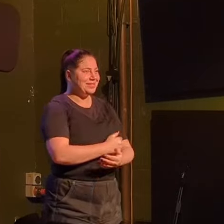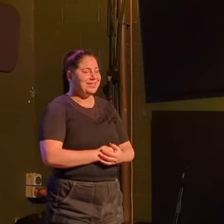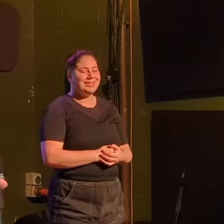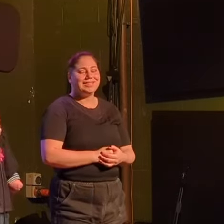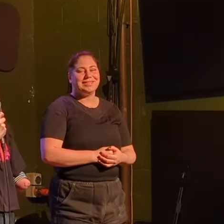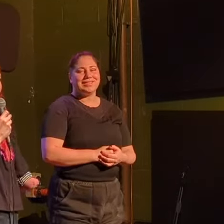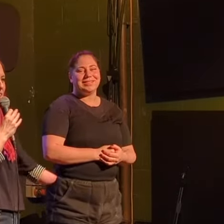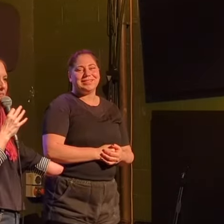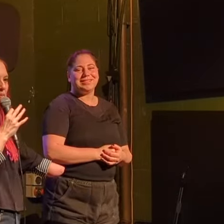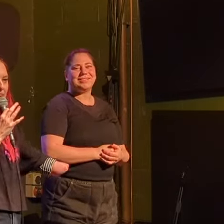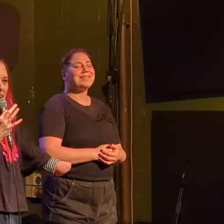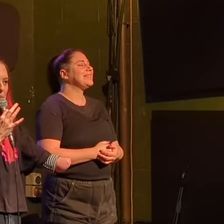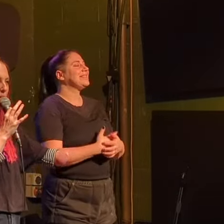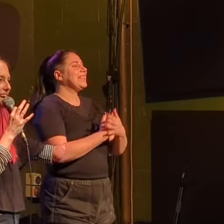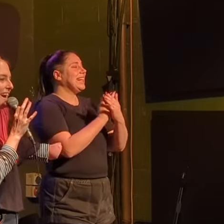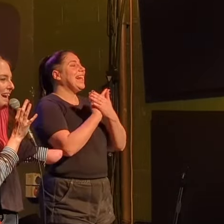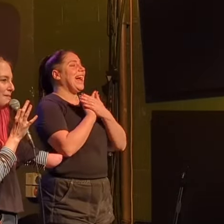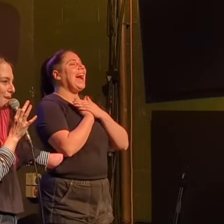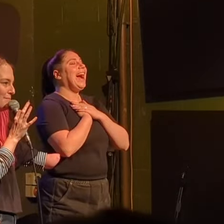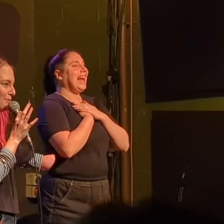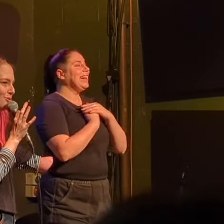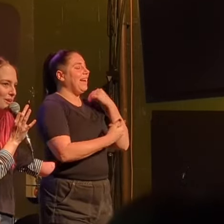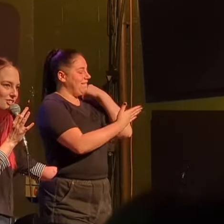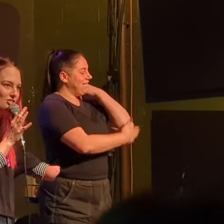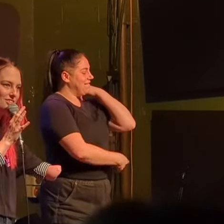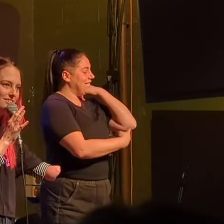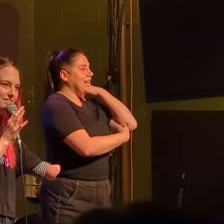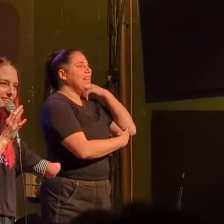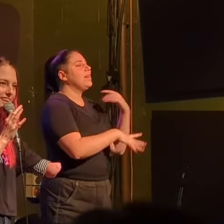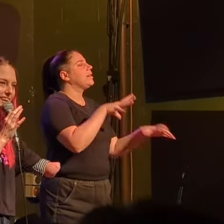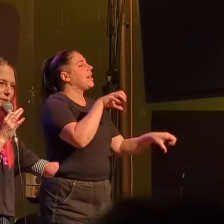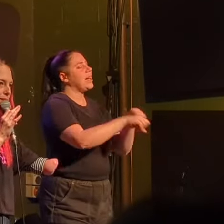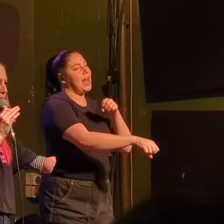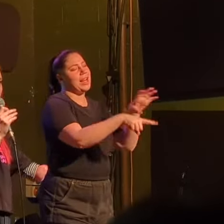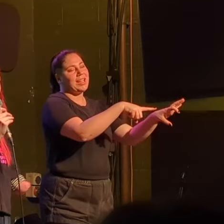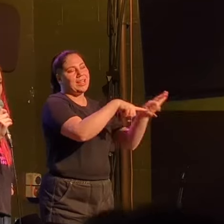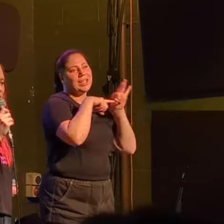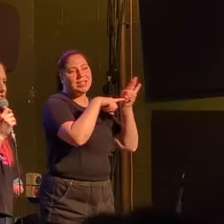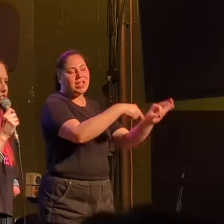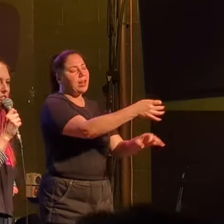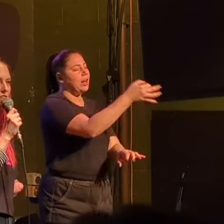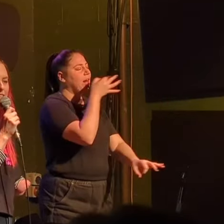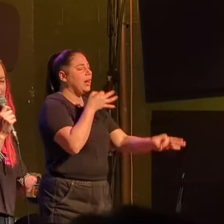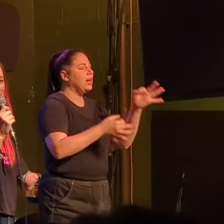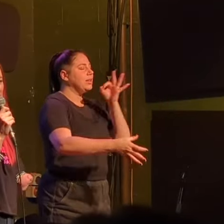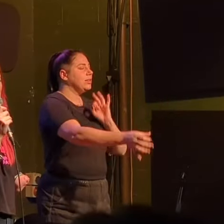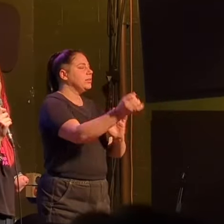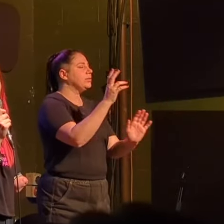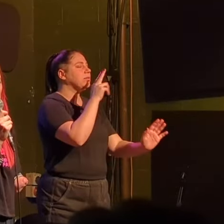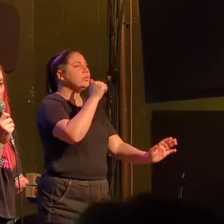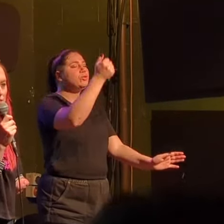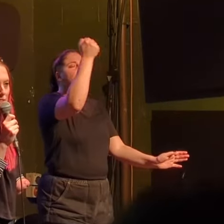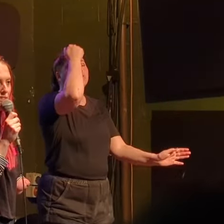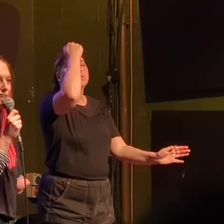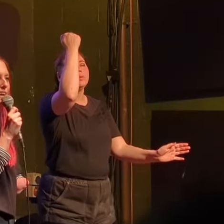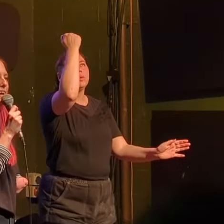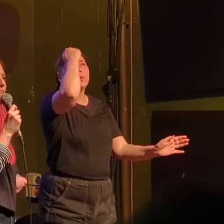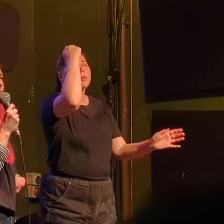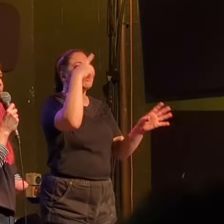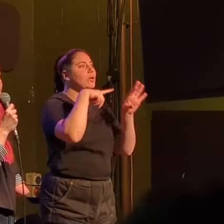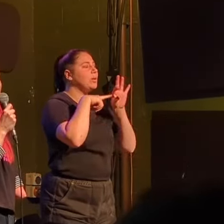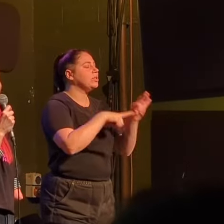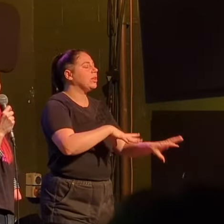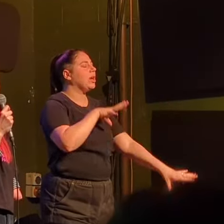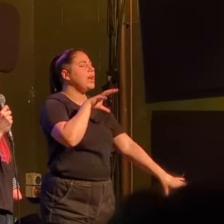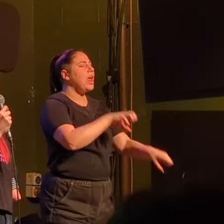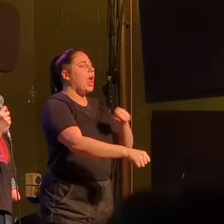Oh my goodness, I love having one on, but I hate people's questions. People ask me silly little questions. I hate